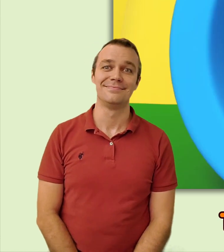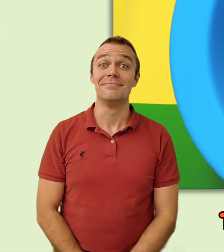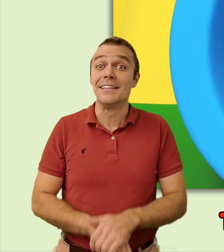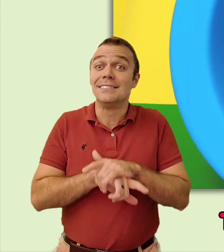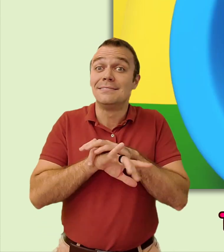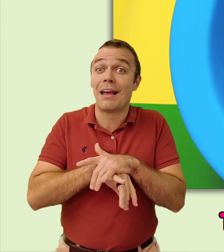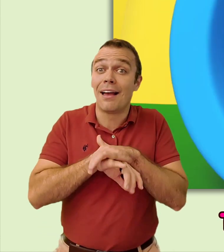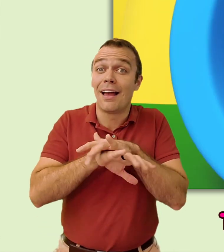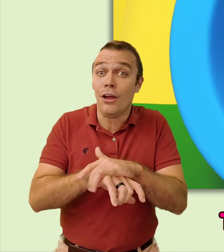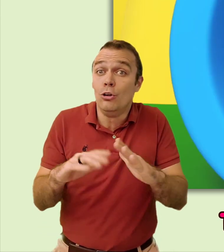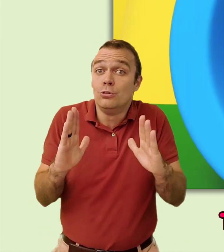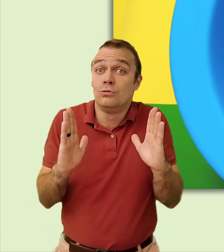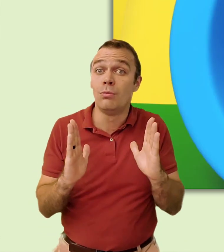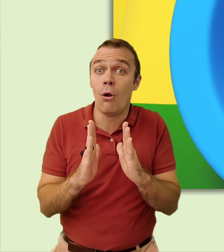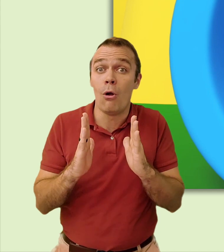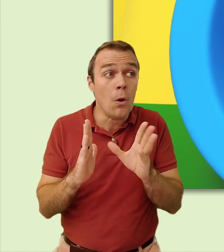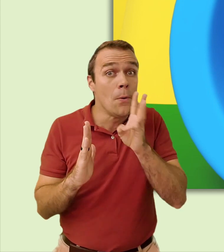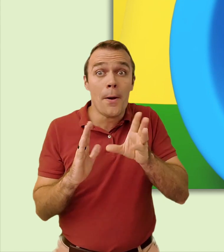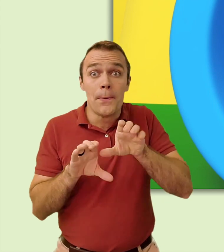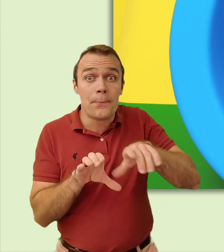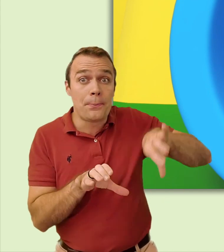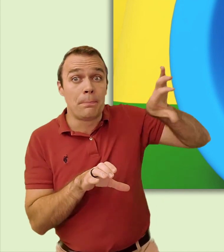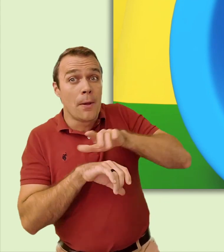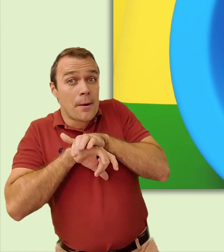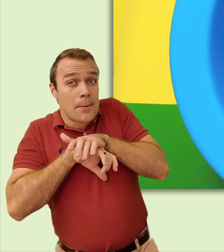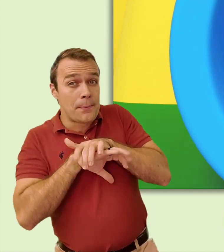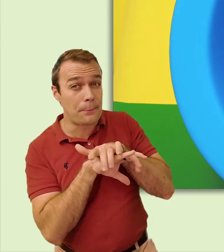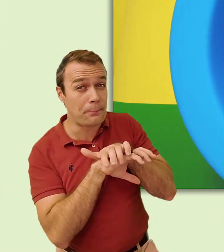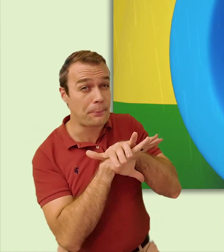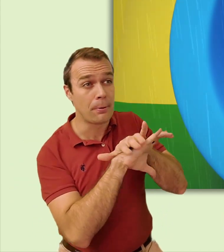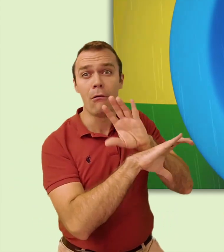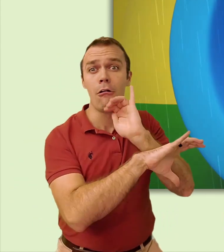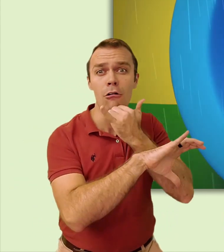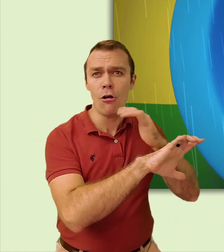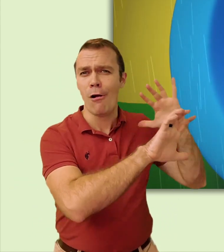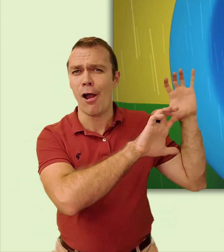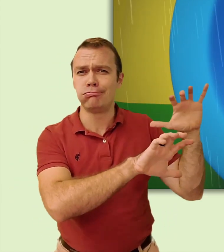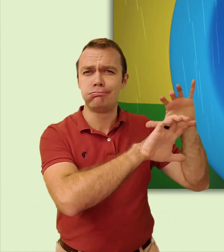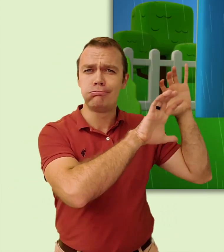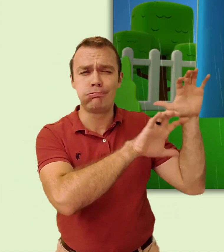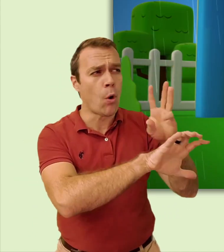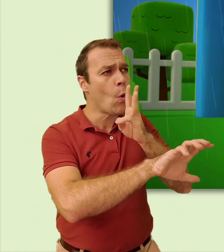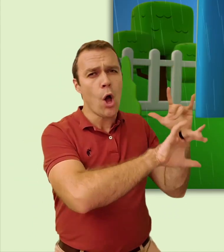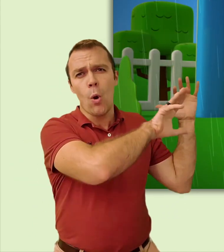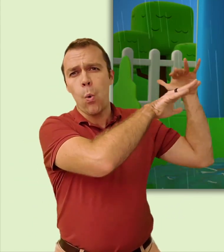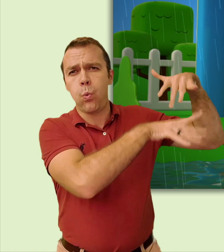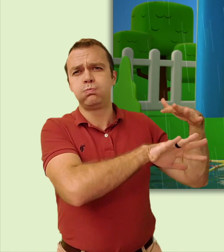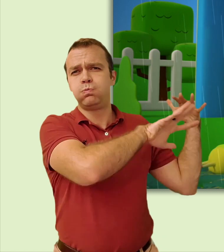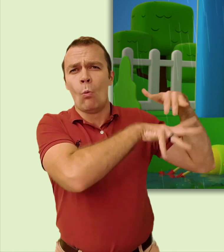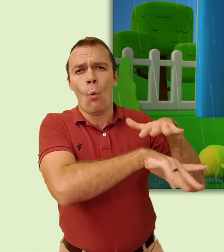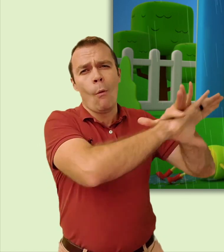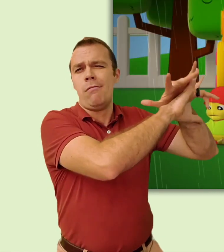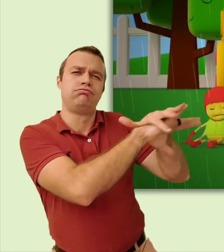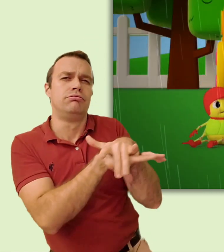The Itsy Bitsy Spider climbed up the water spout. Down came the rain and washed the spider